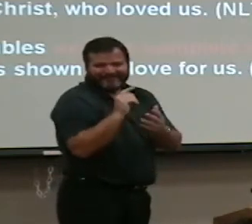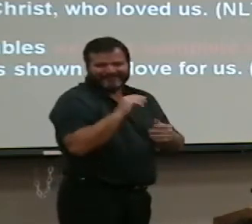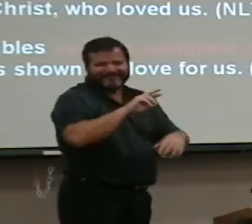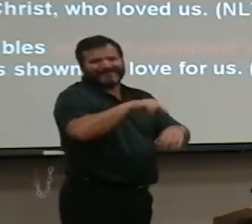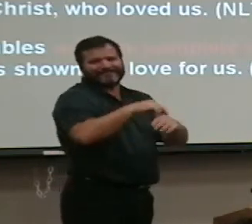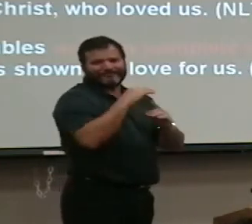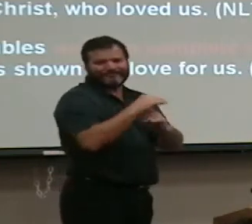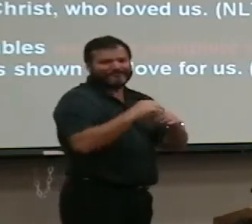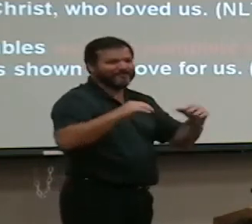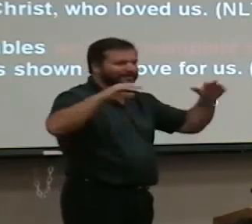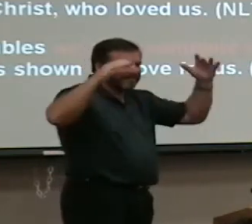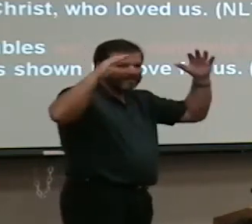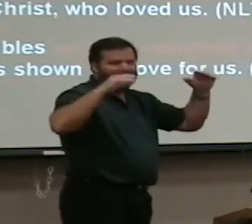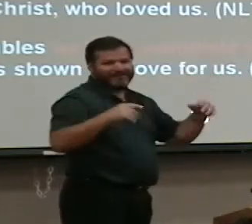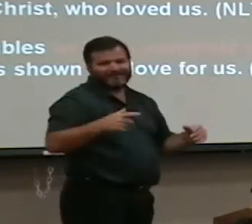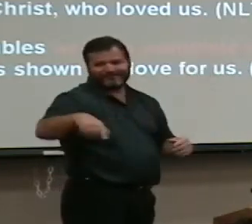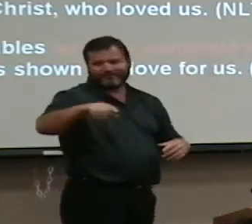Last week, a national championship.